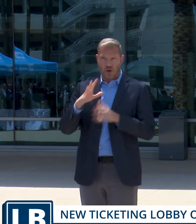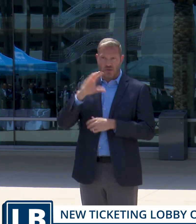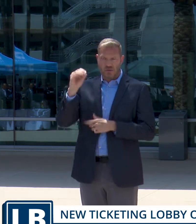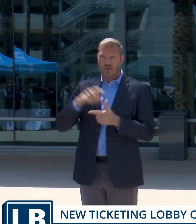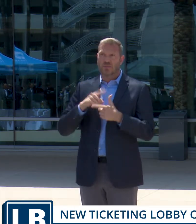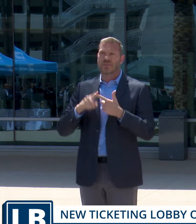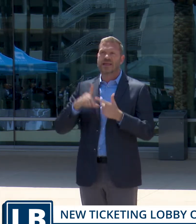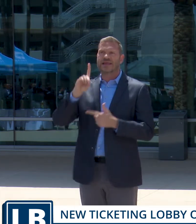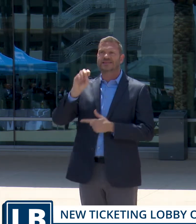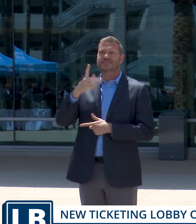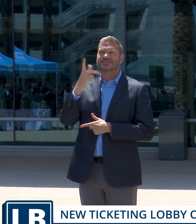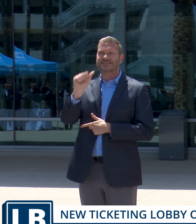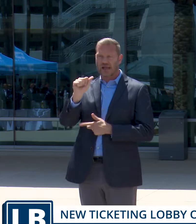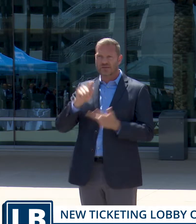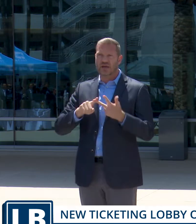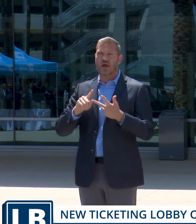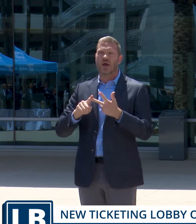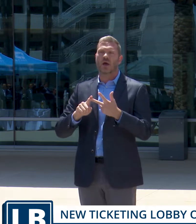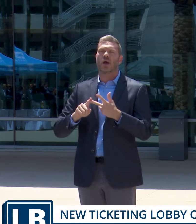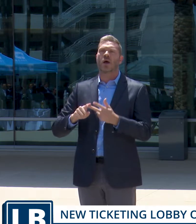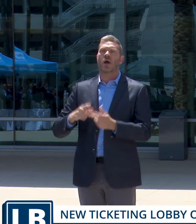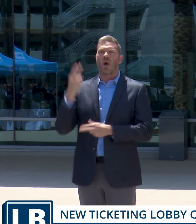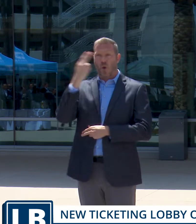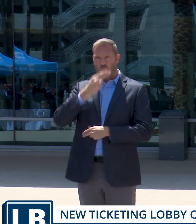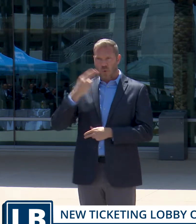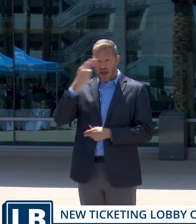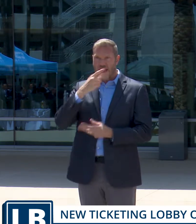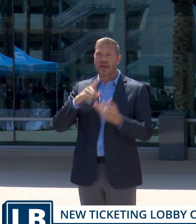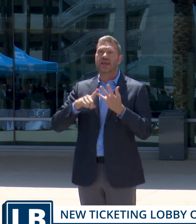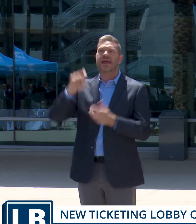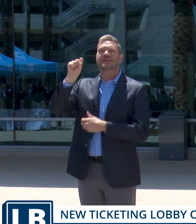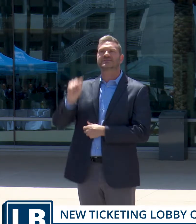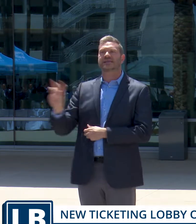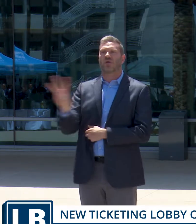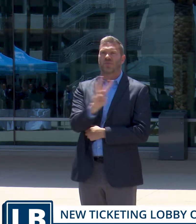Delta, Hawaiian, and Southwest Airlines.